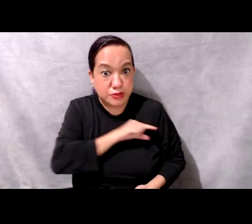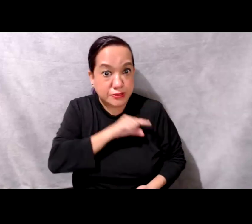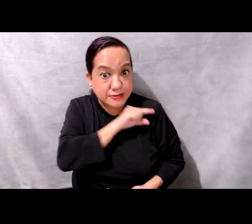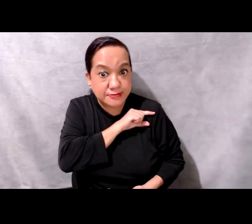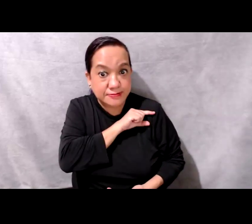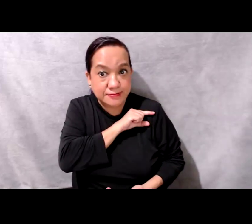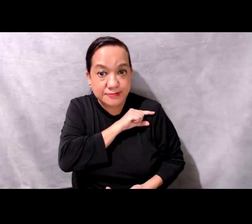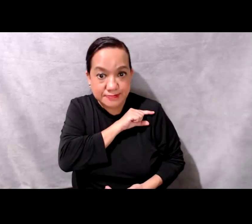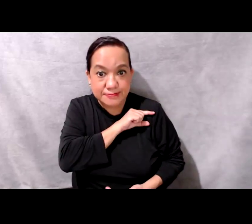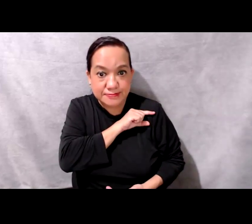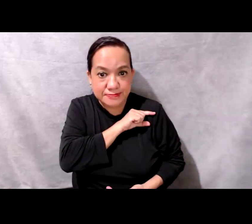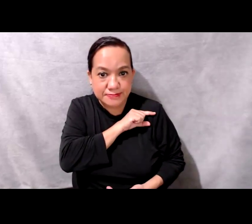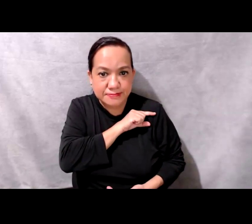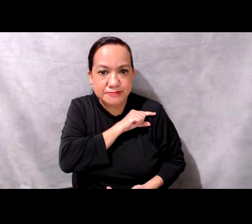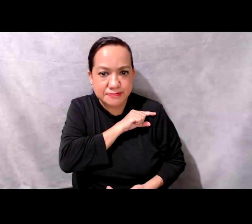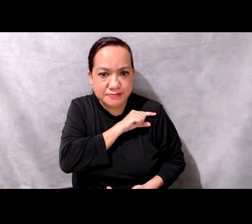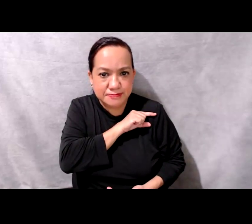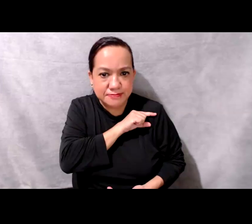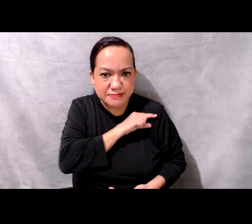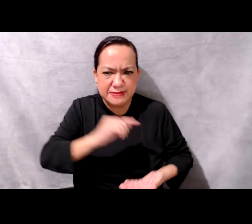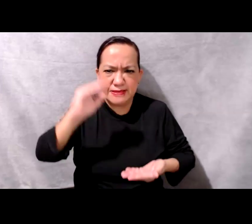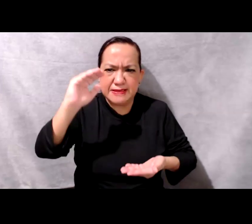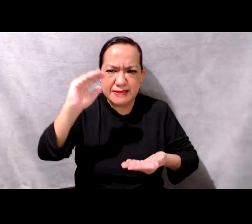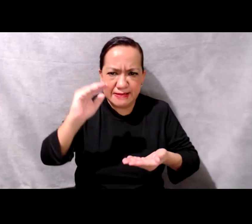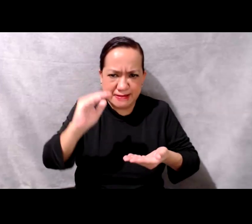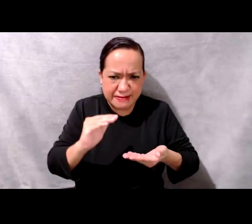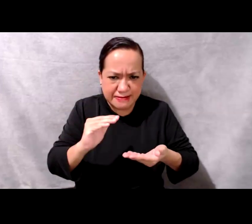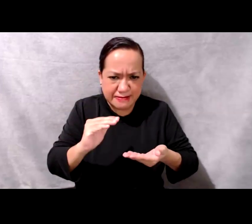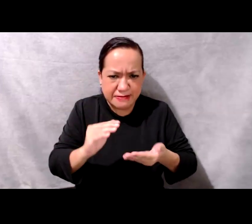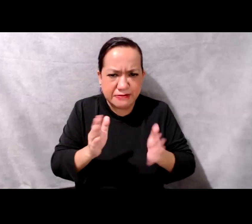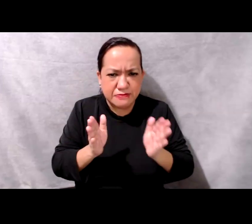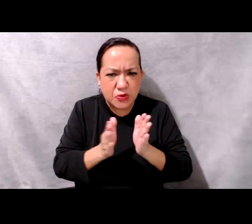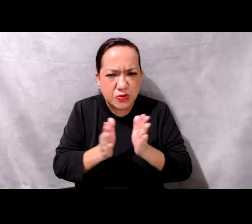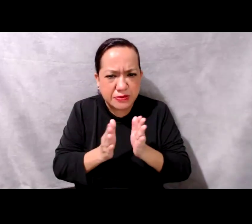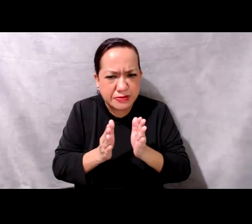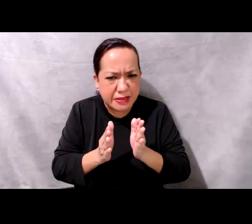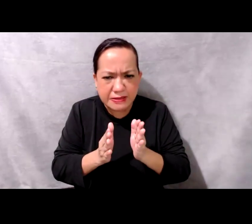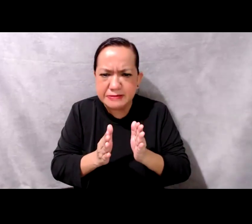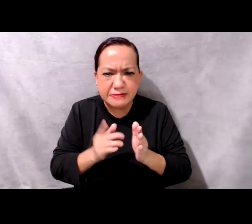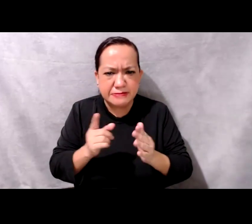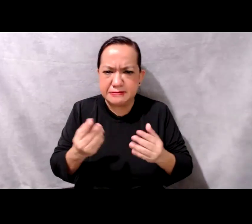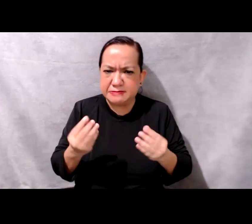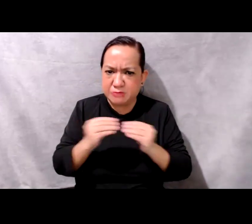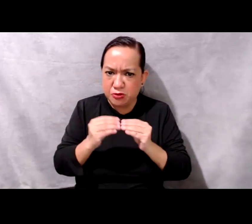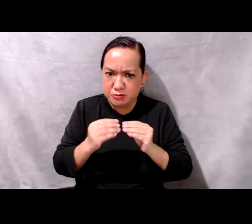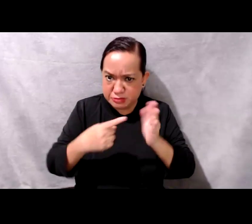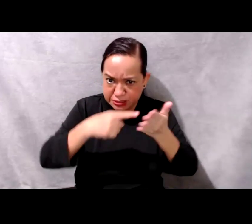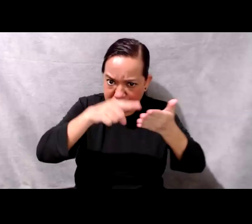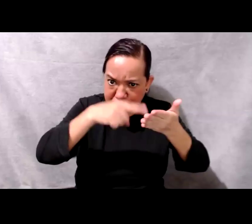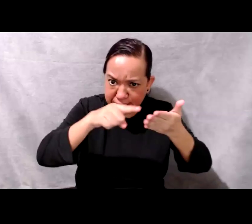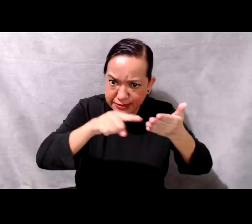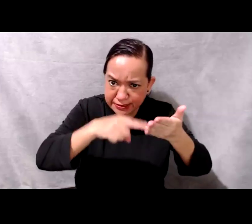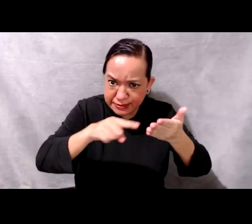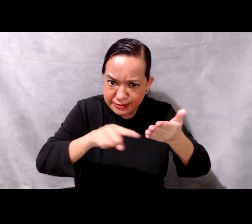retaliation on the complainants, direct and indirect retaliations. No, so yeah, if there has been a study, please let us know about a study about what kind of cases